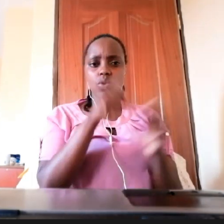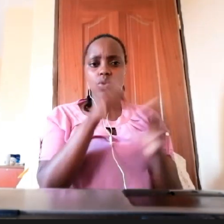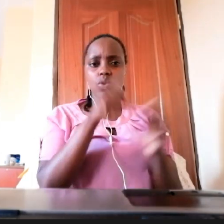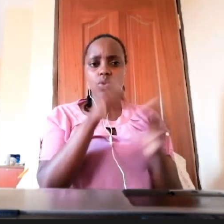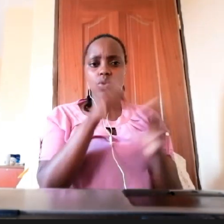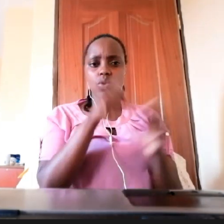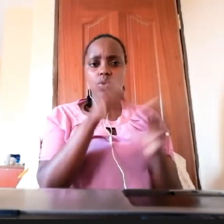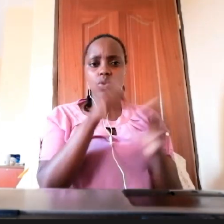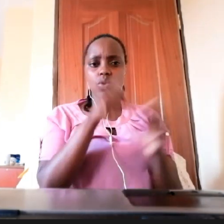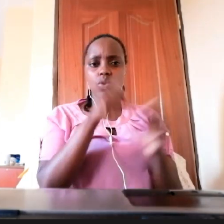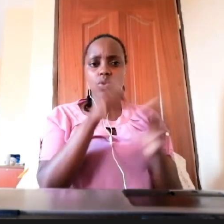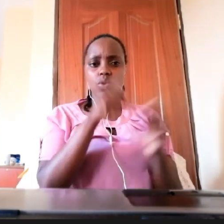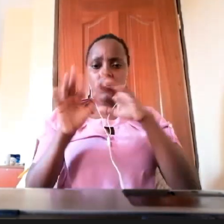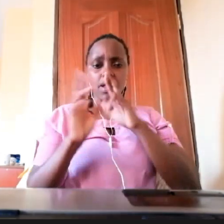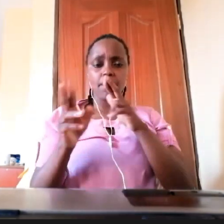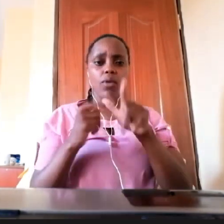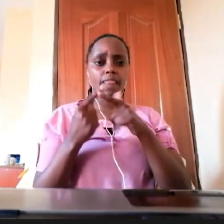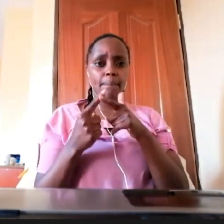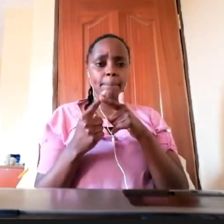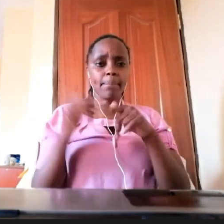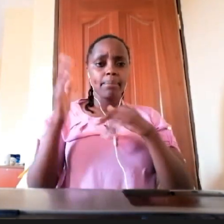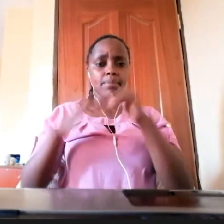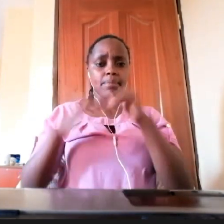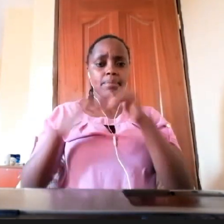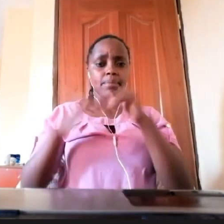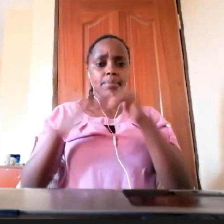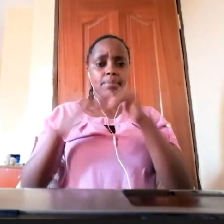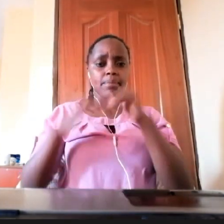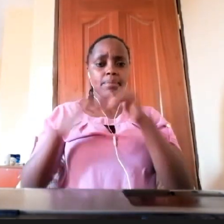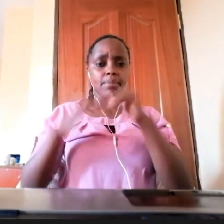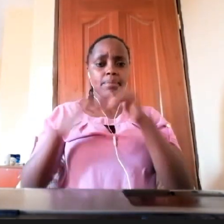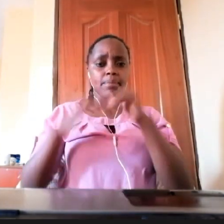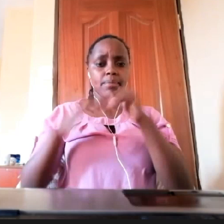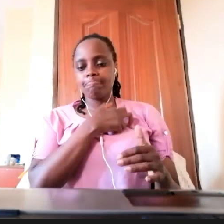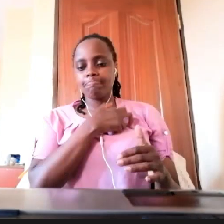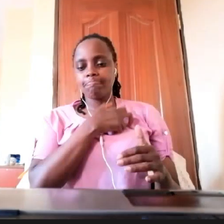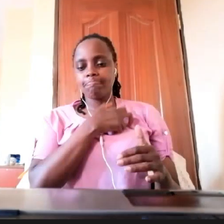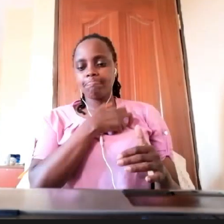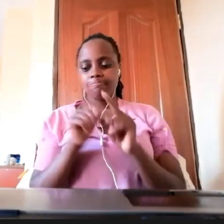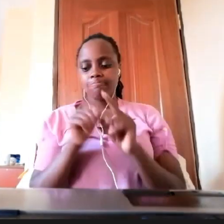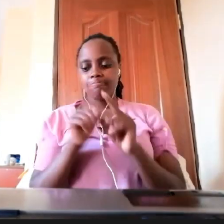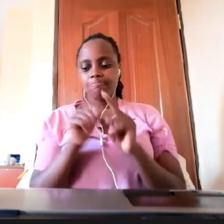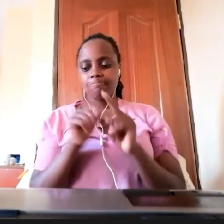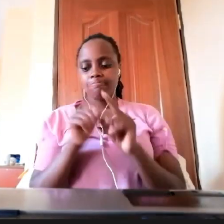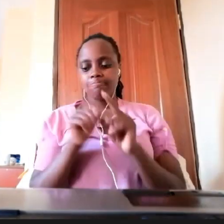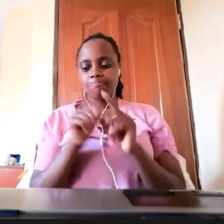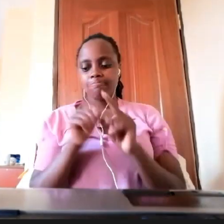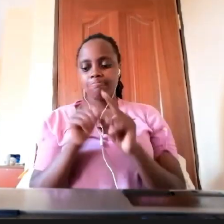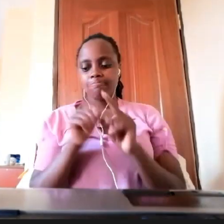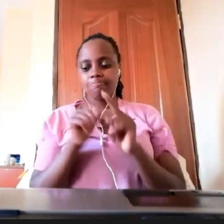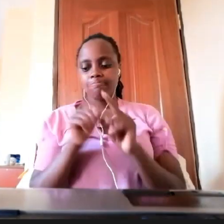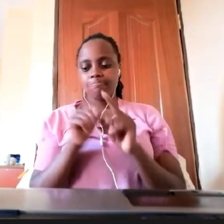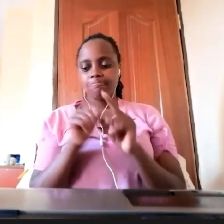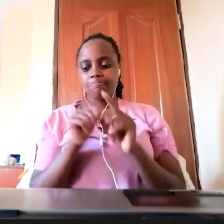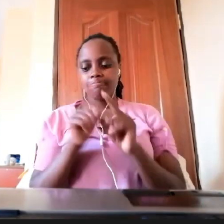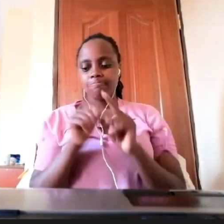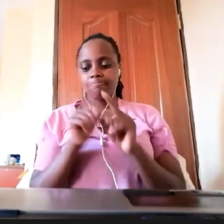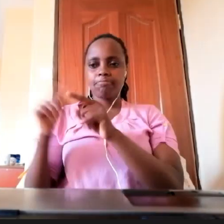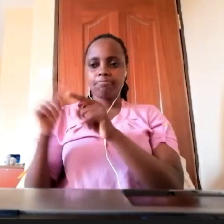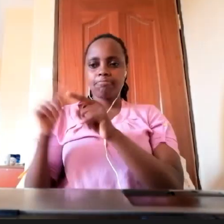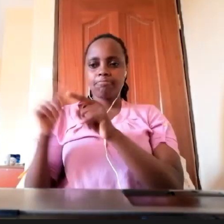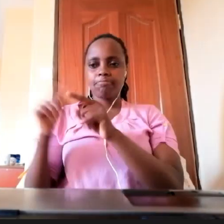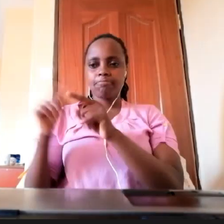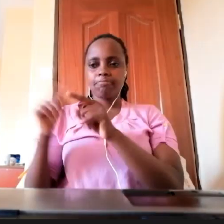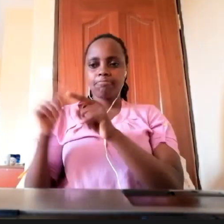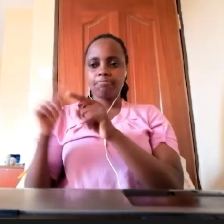their reports, instead of taking a consultant to develop the CRC and then recruiting another